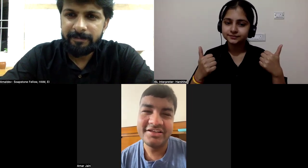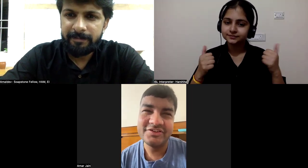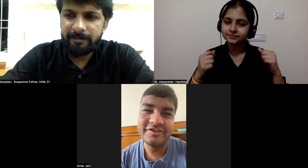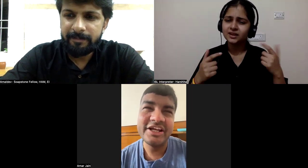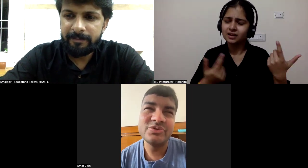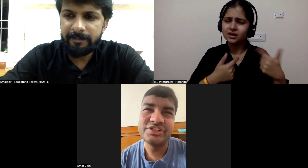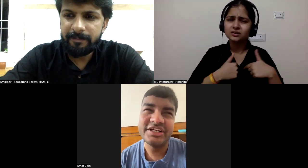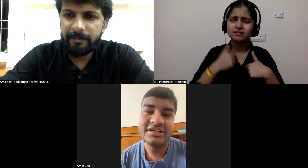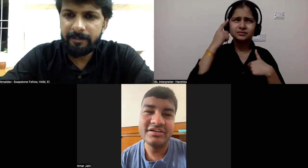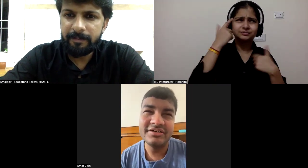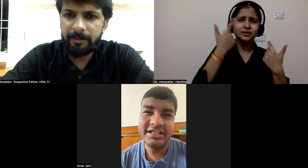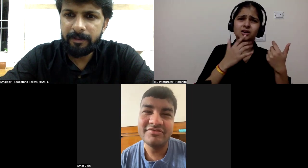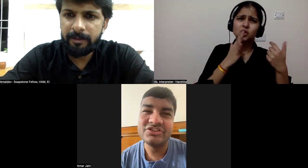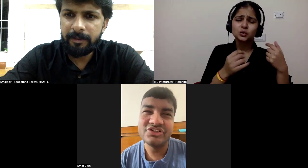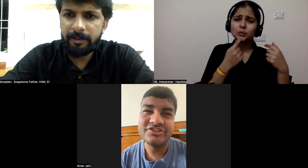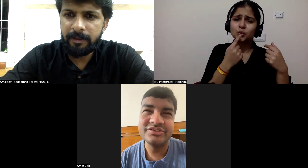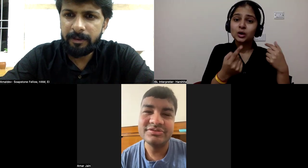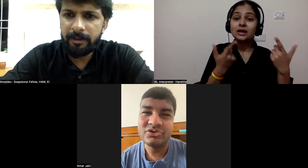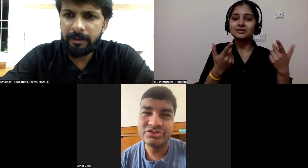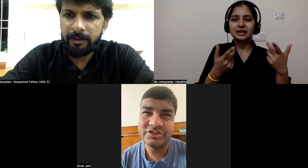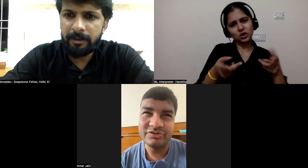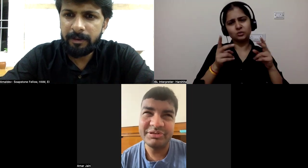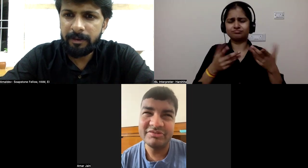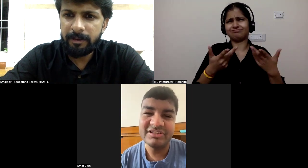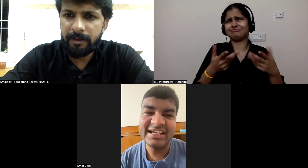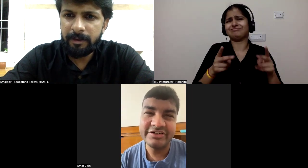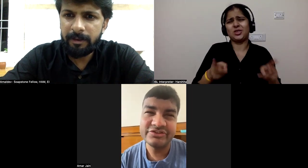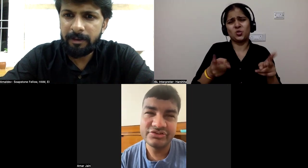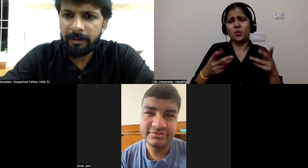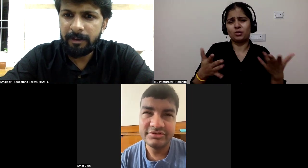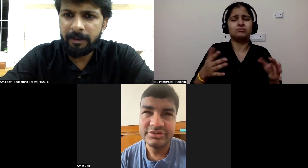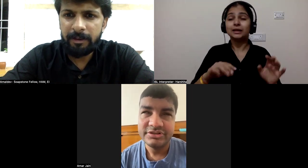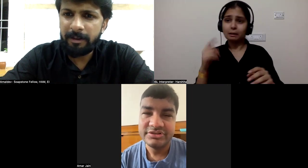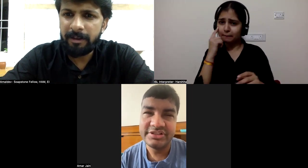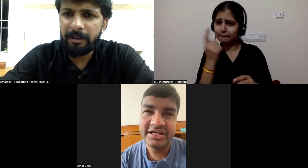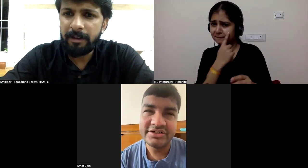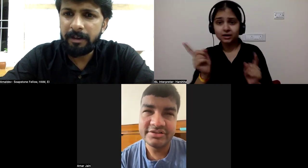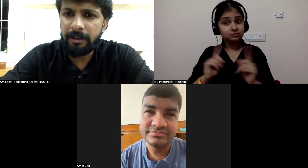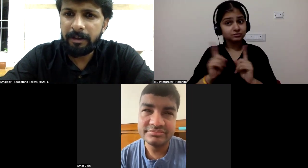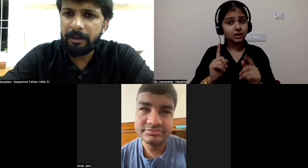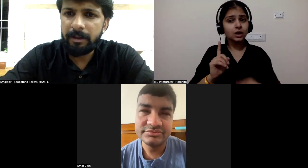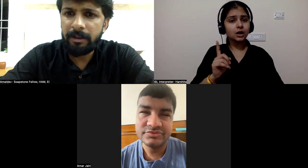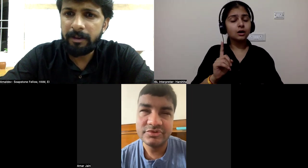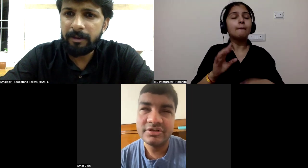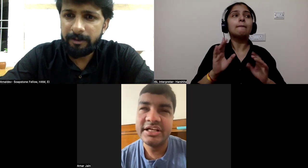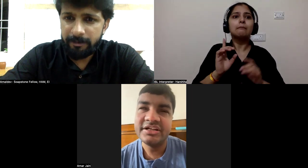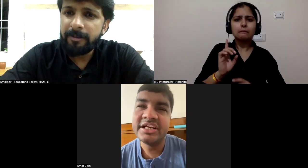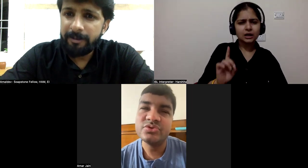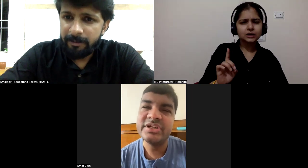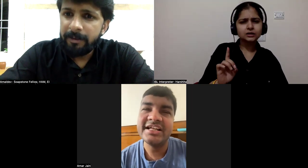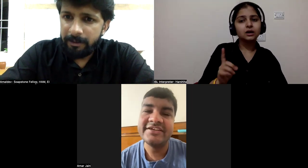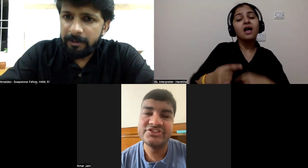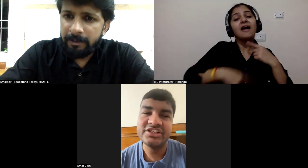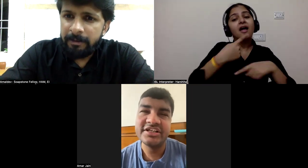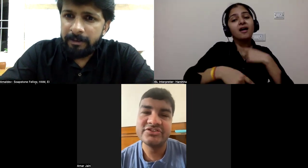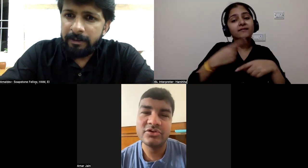I think it's fair to say, even in general, not just for people with blindness, that in day to